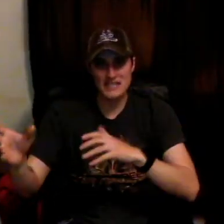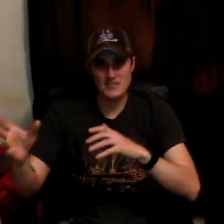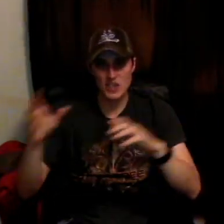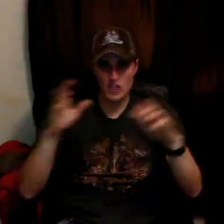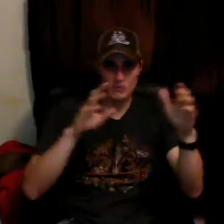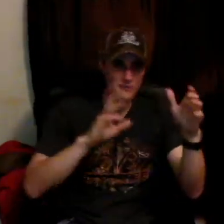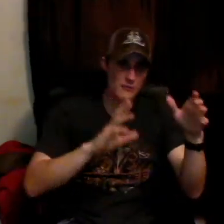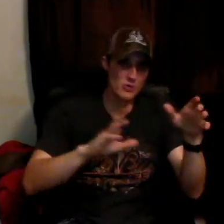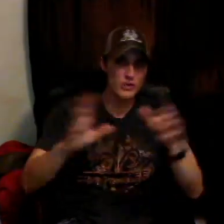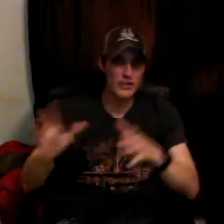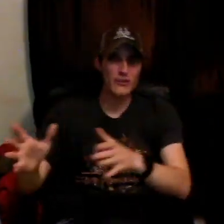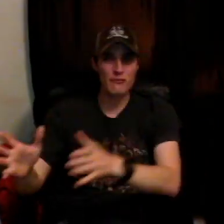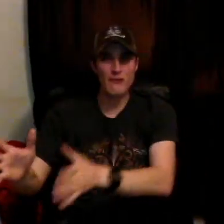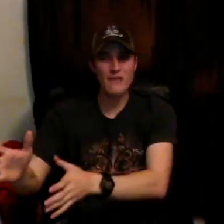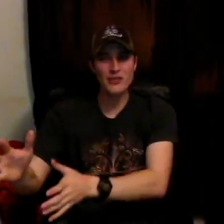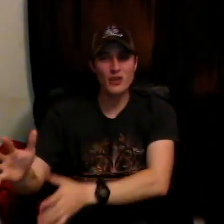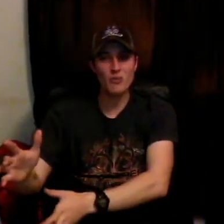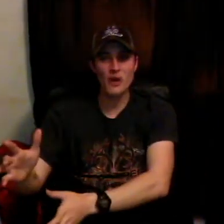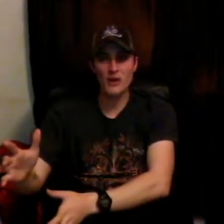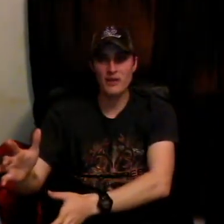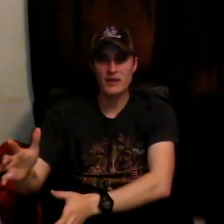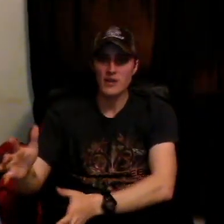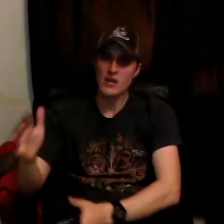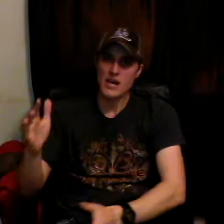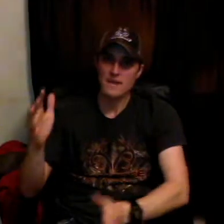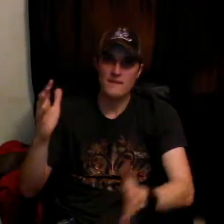miss could be from you killing a 5-year-old buck